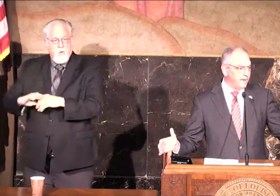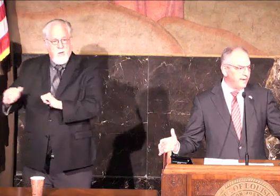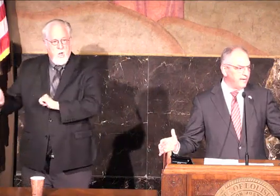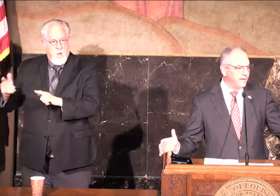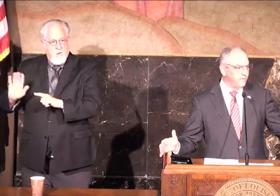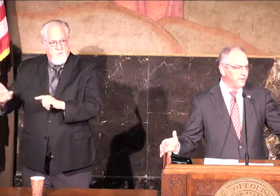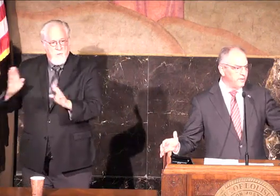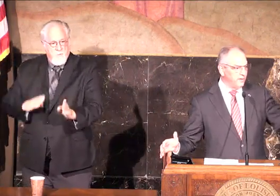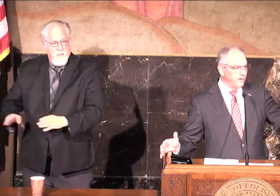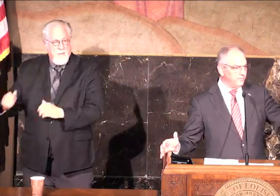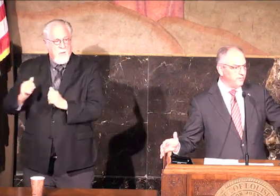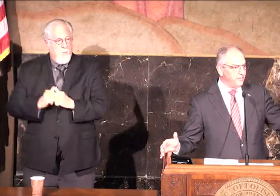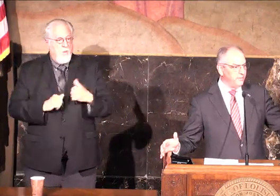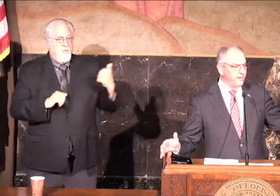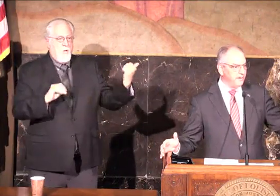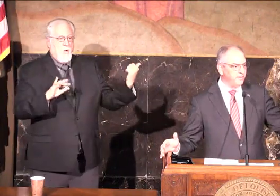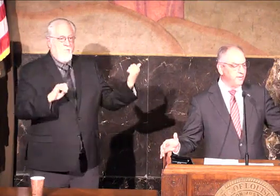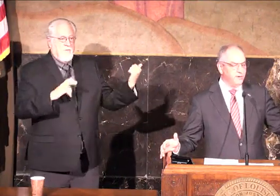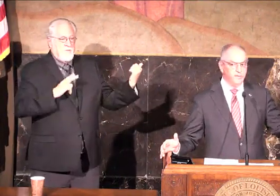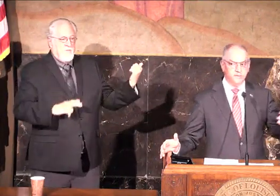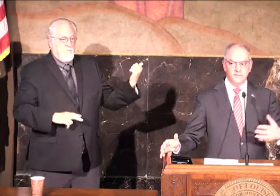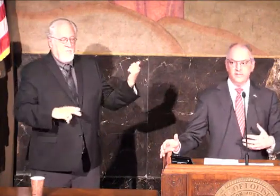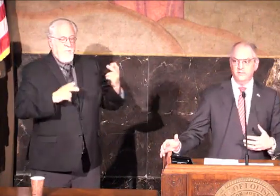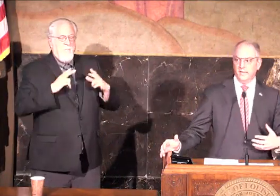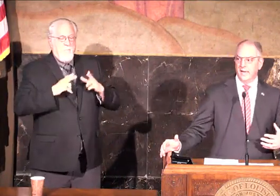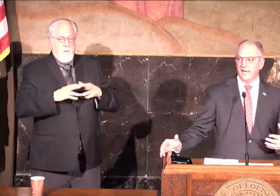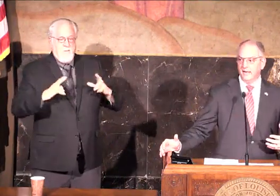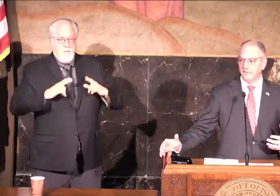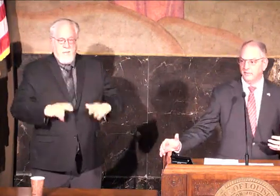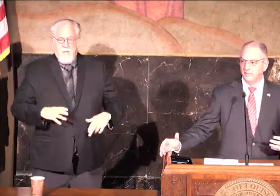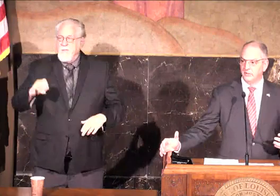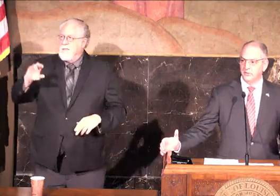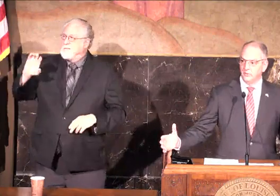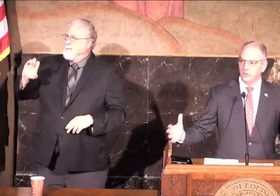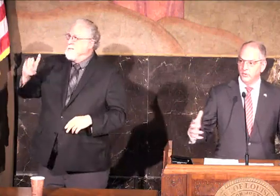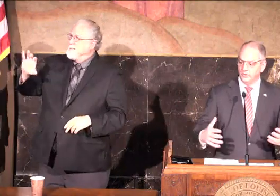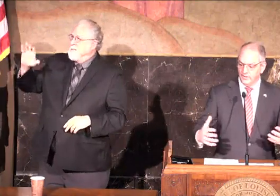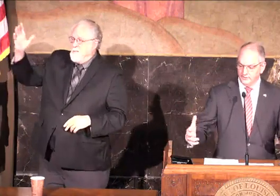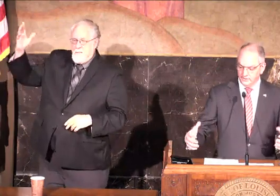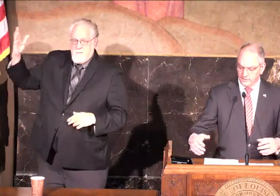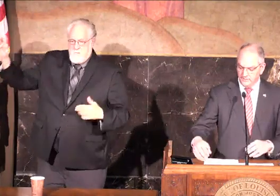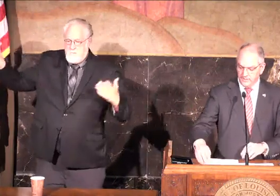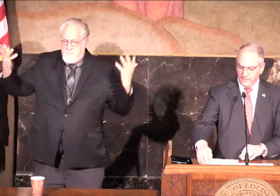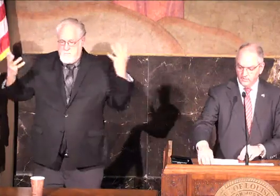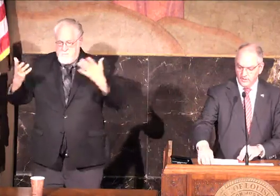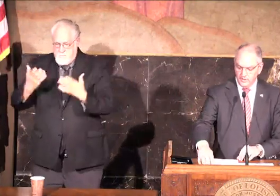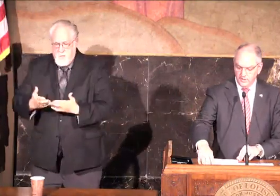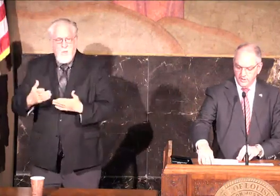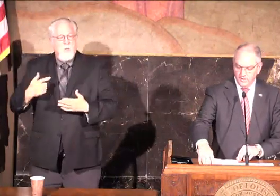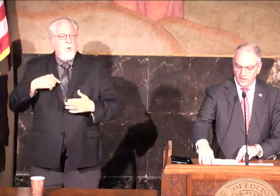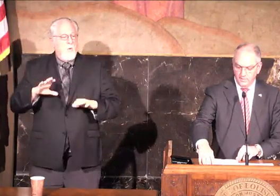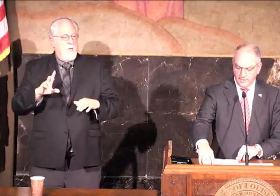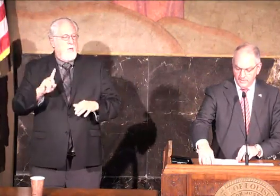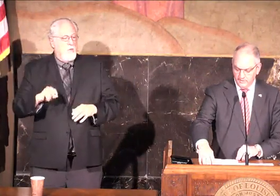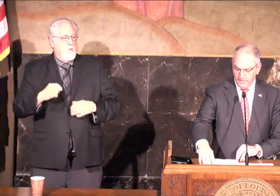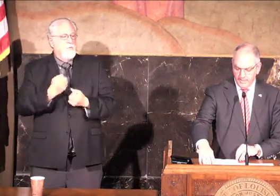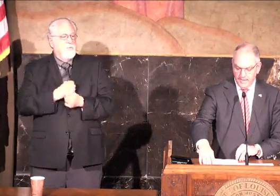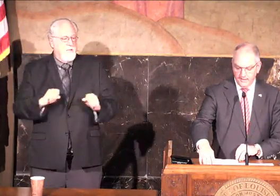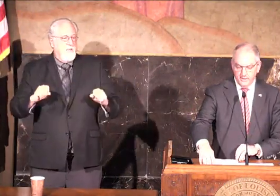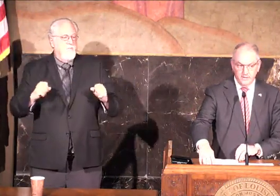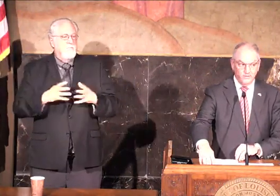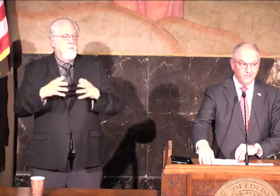their planning with the Office of Public Health, with the CDC guidelines, to make sure that we're doing things as safely as we